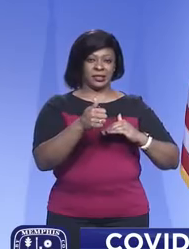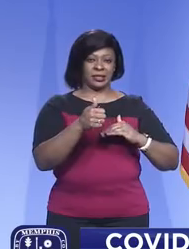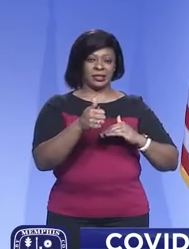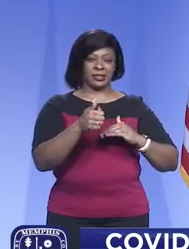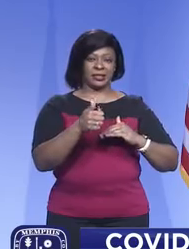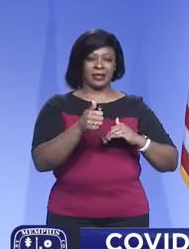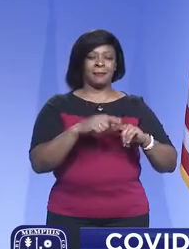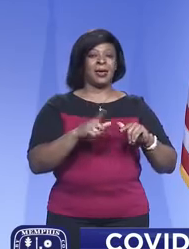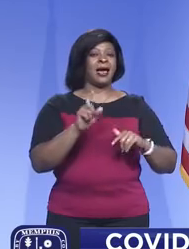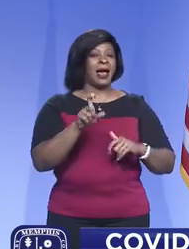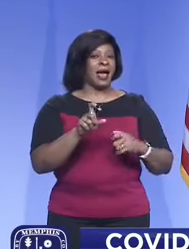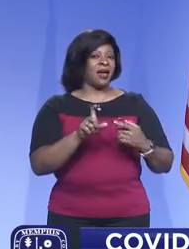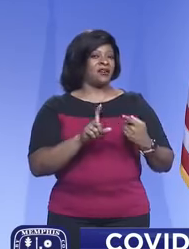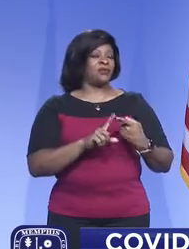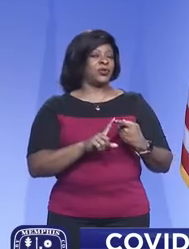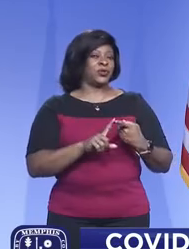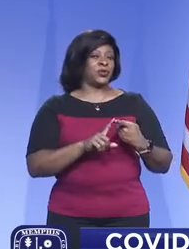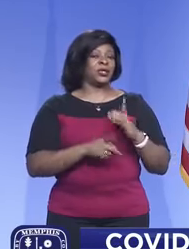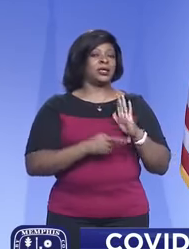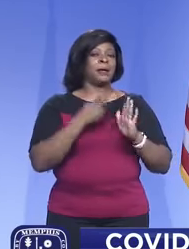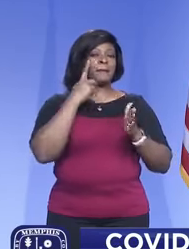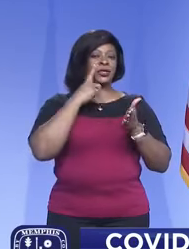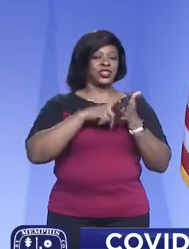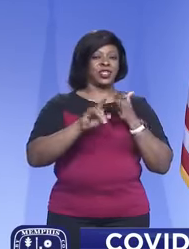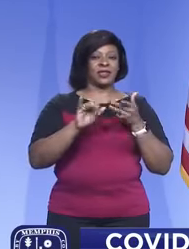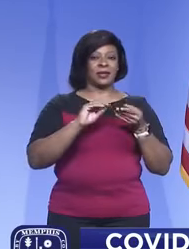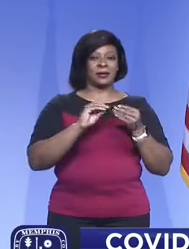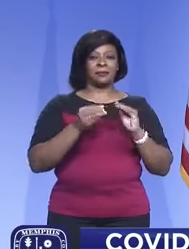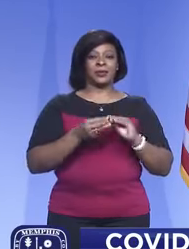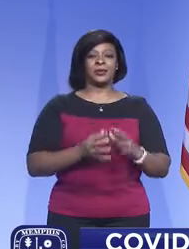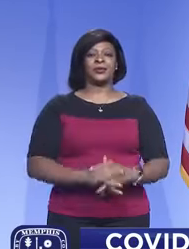but I would have to double check those numbers.